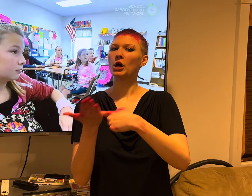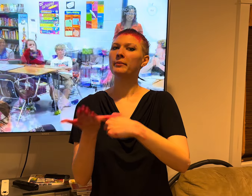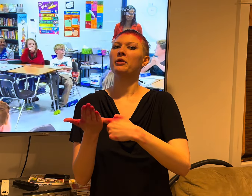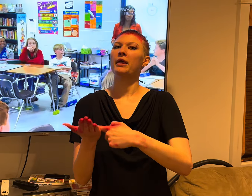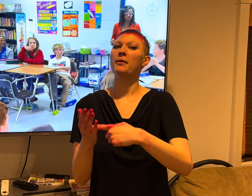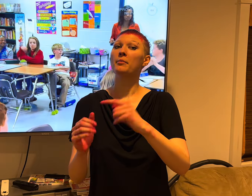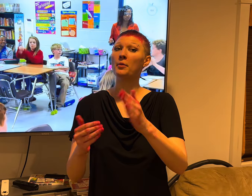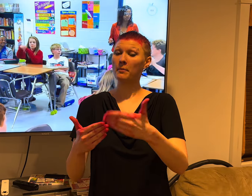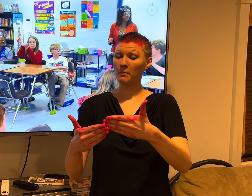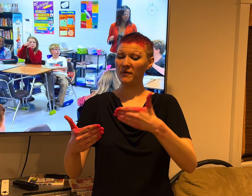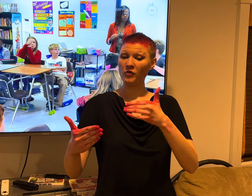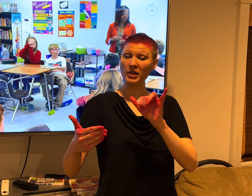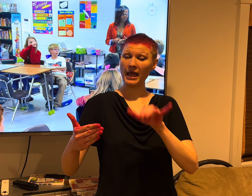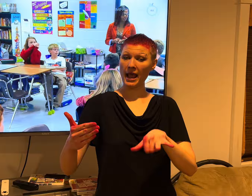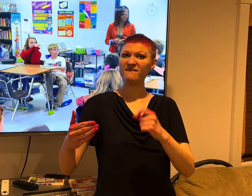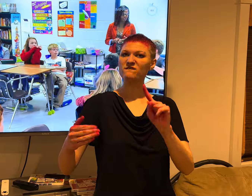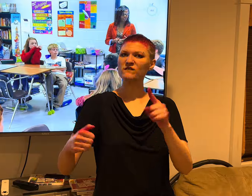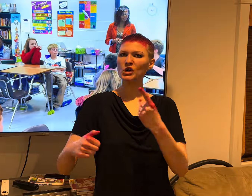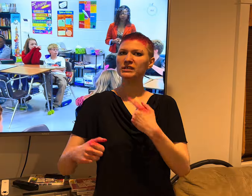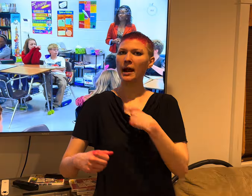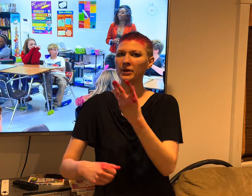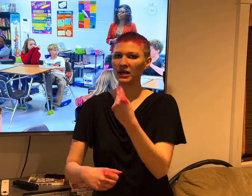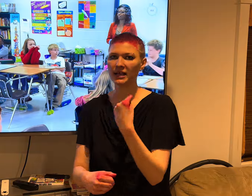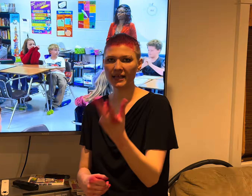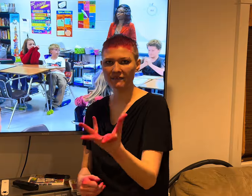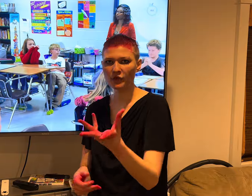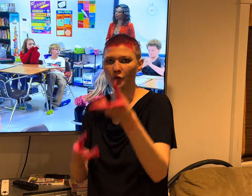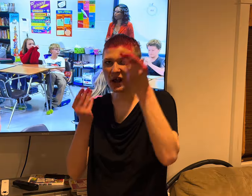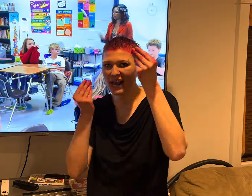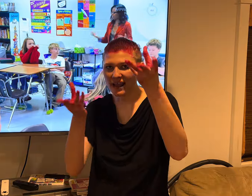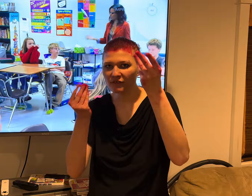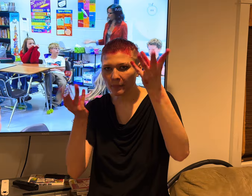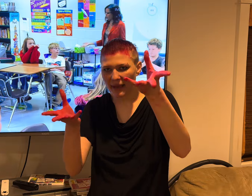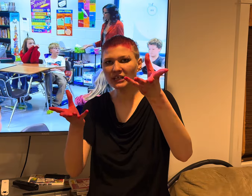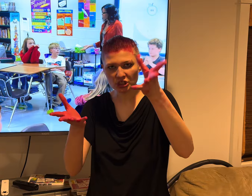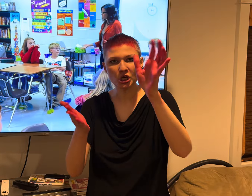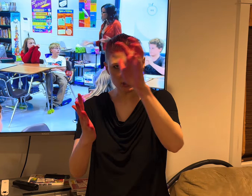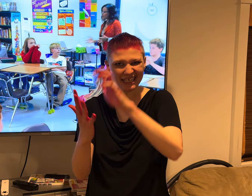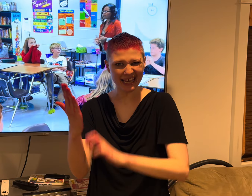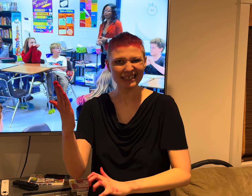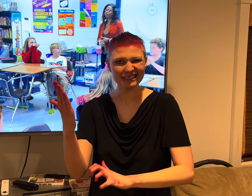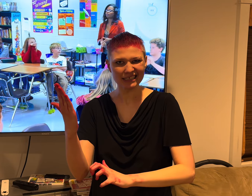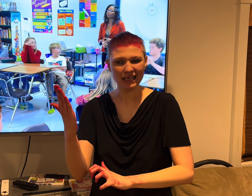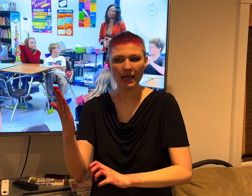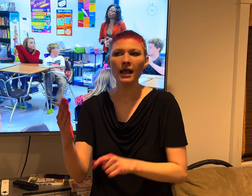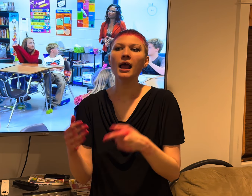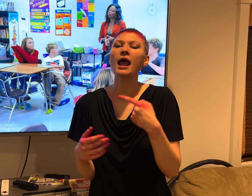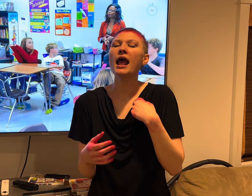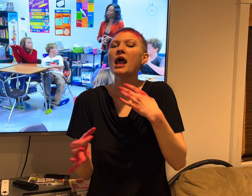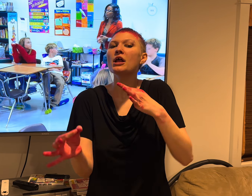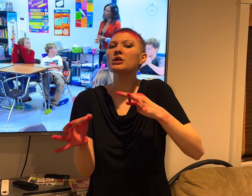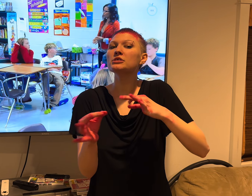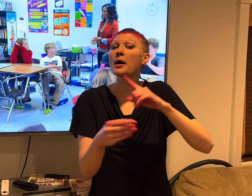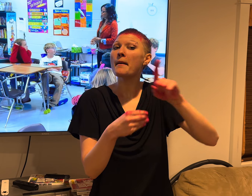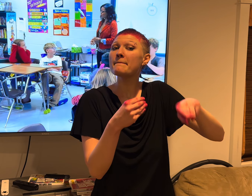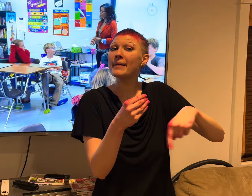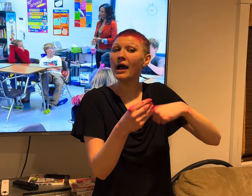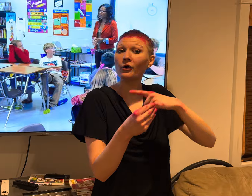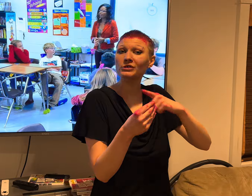text about a planet. And you can probably guess what planet it's going to be about because it's parallel to our story.